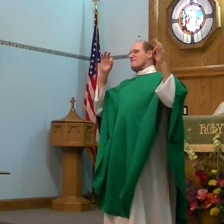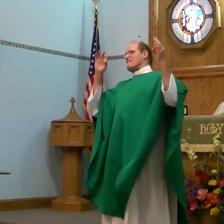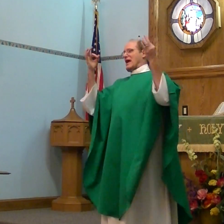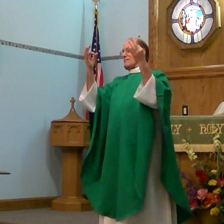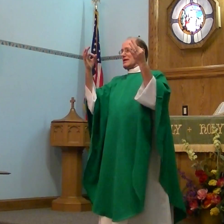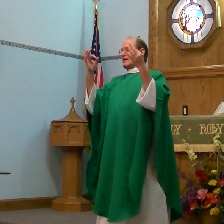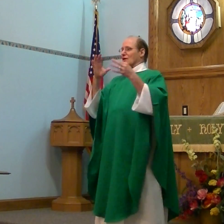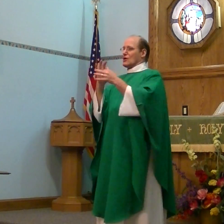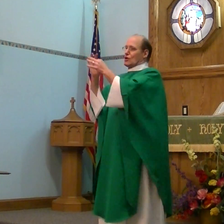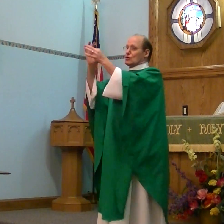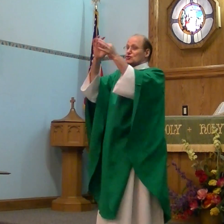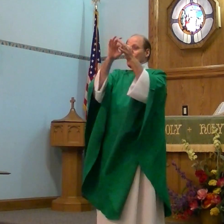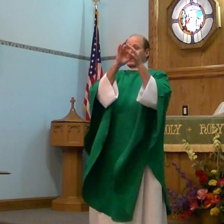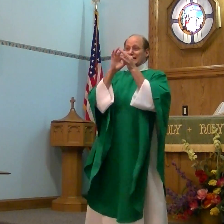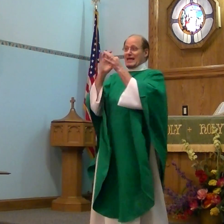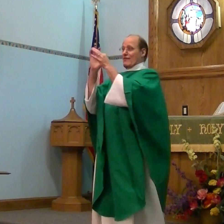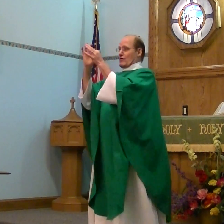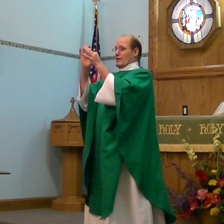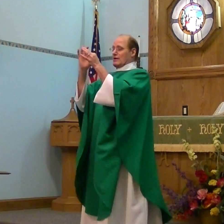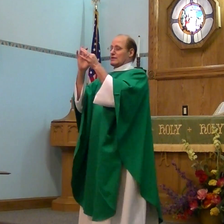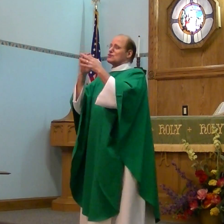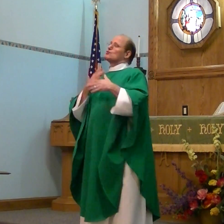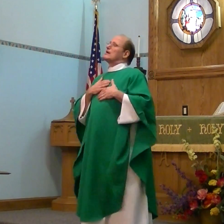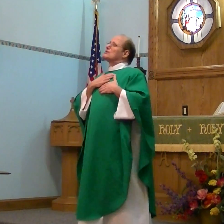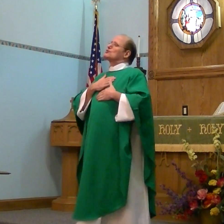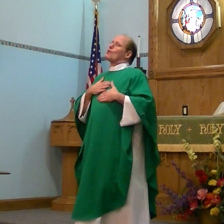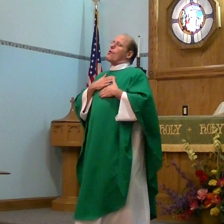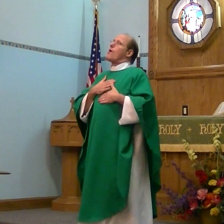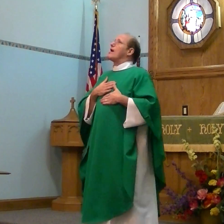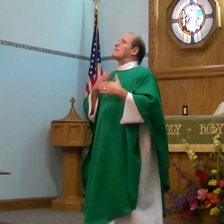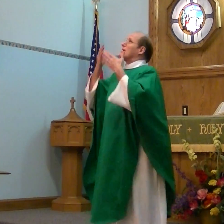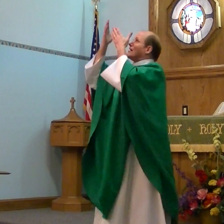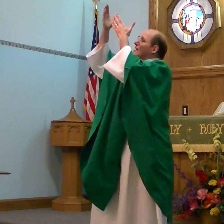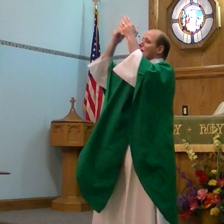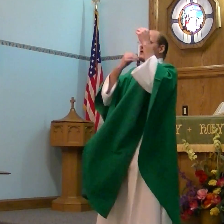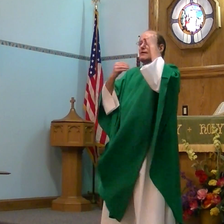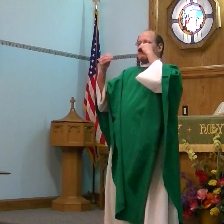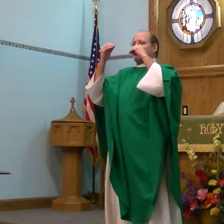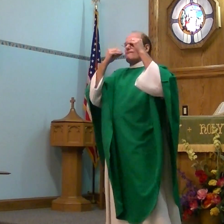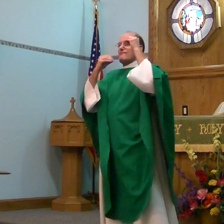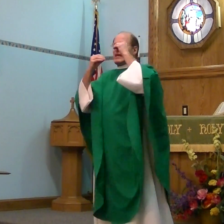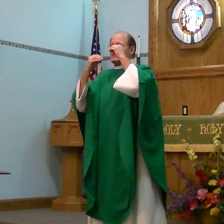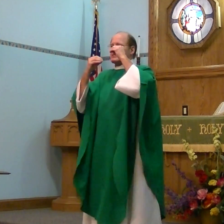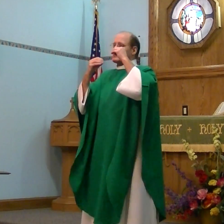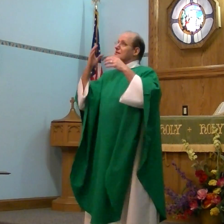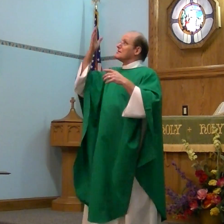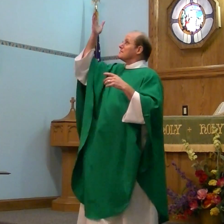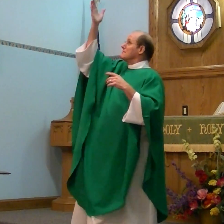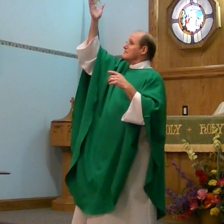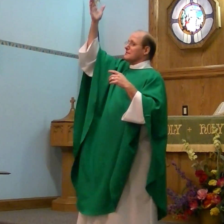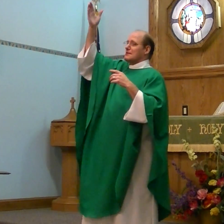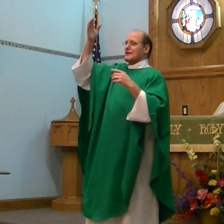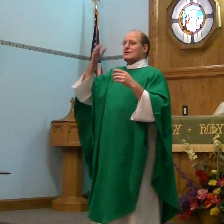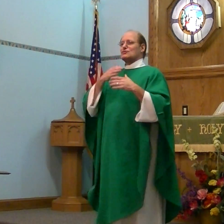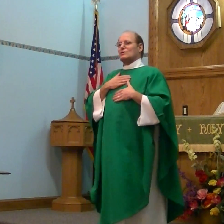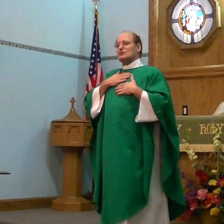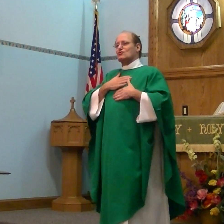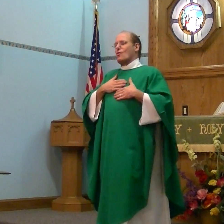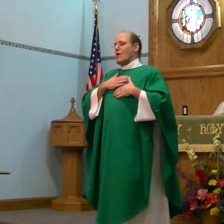family joined together to enjoy the feast, to enjoy